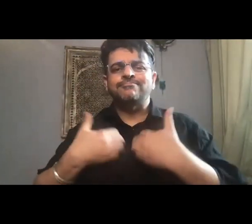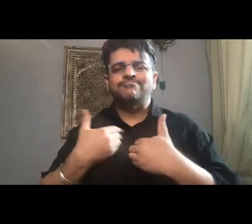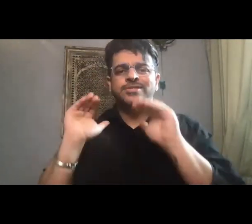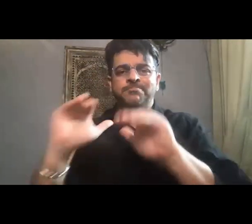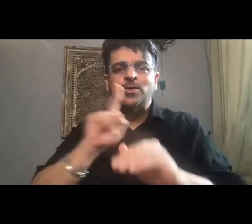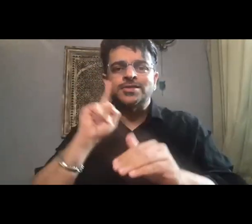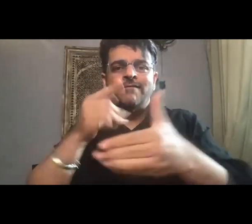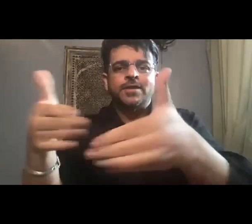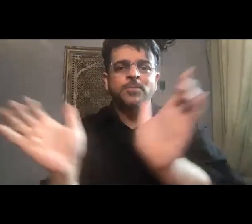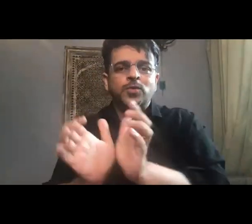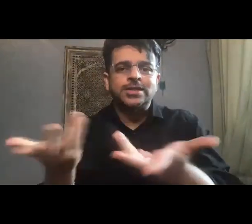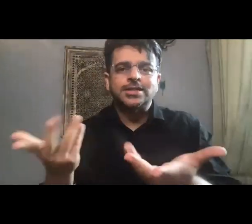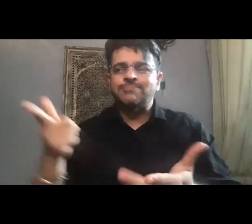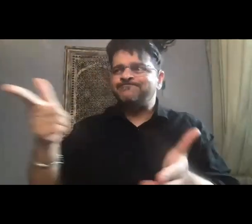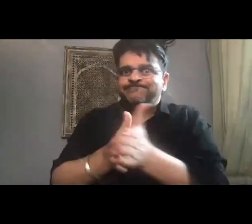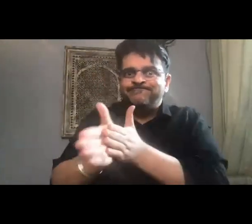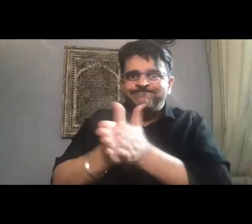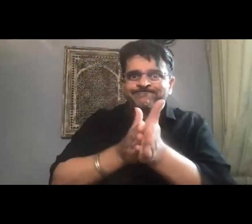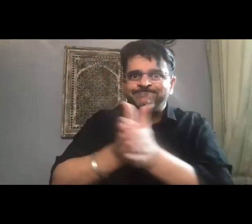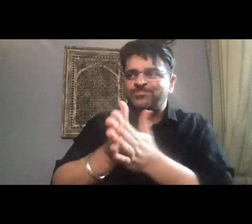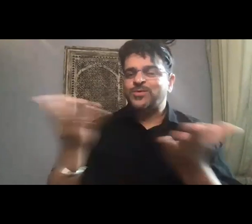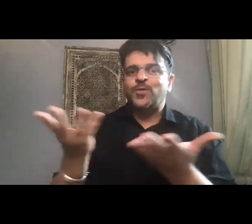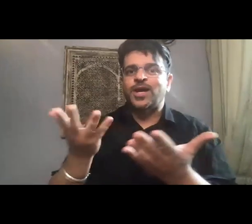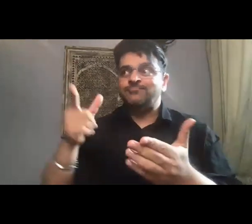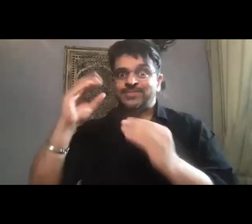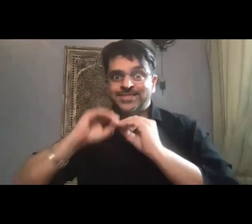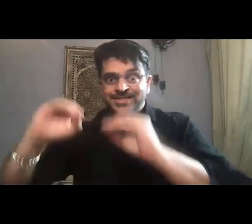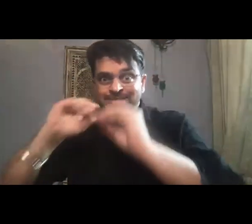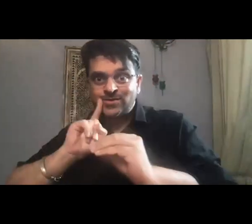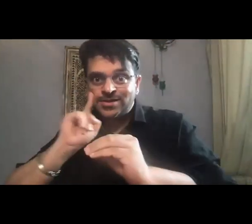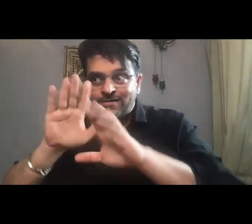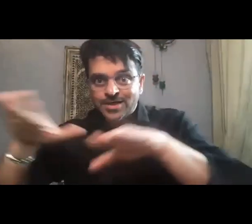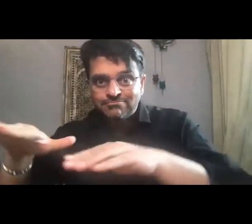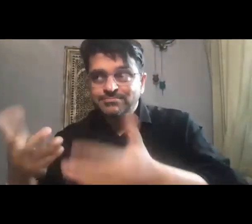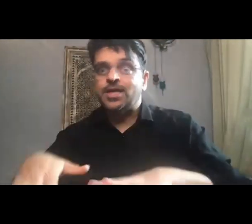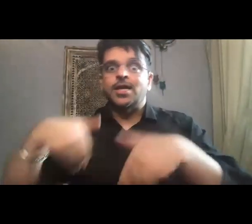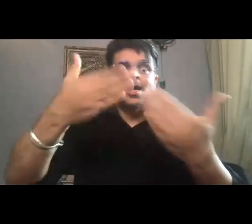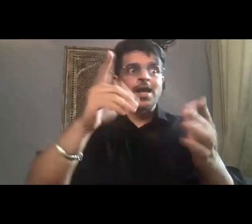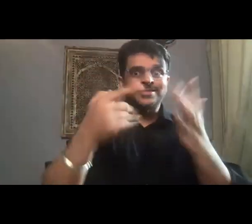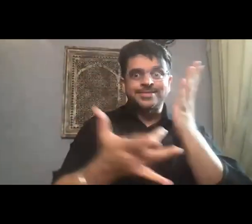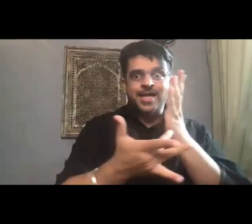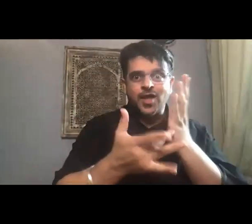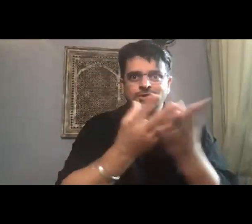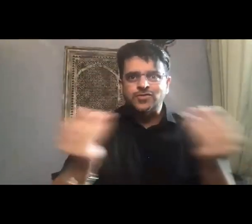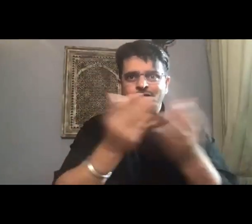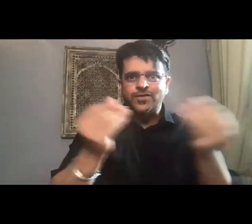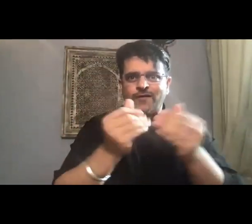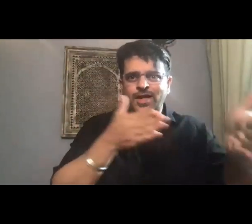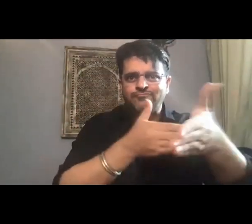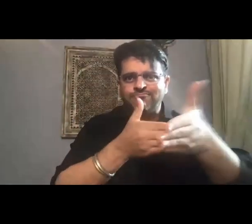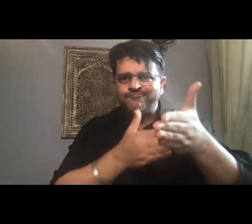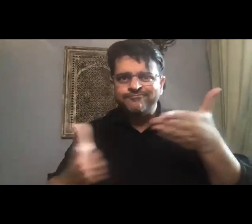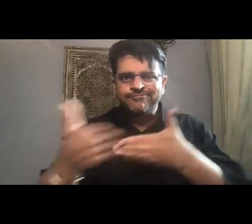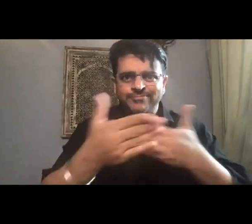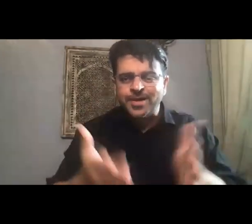about different skills. We interacted why we are interested in the deaf community. Why is our heart in it? Are you teaching deaf kids? Are you a